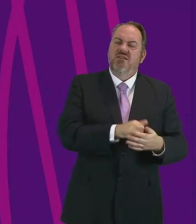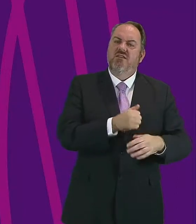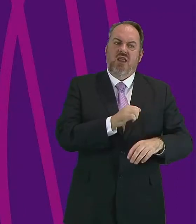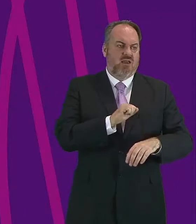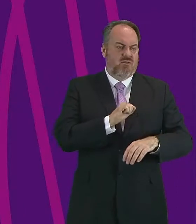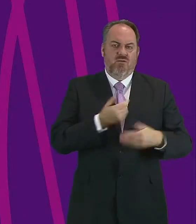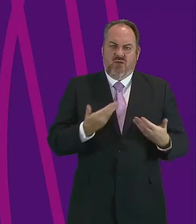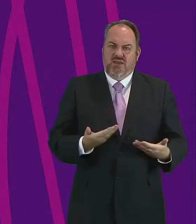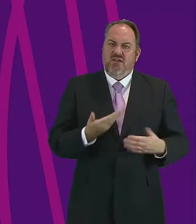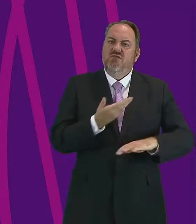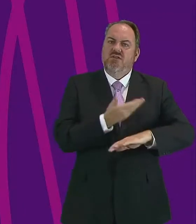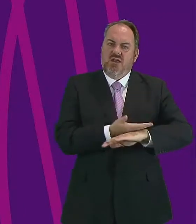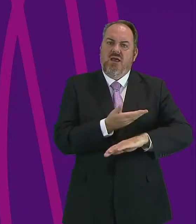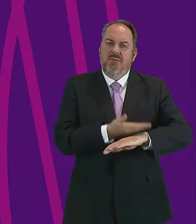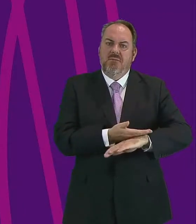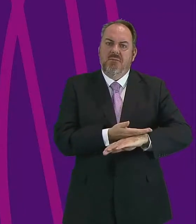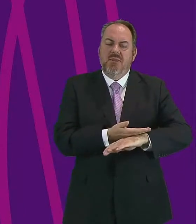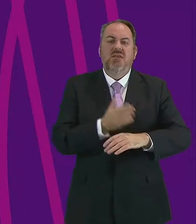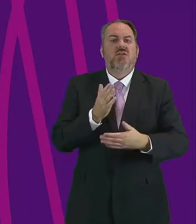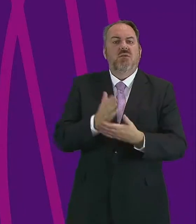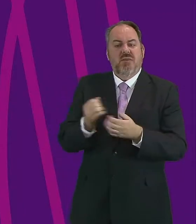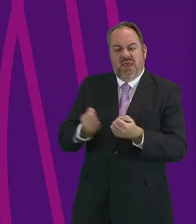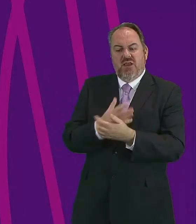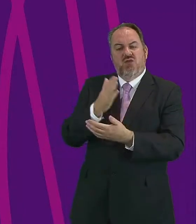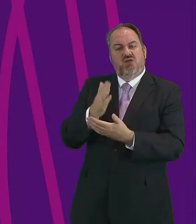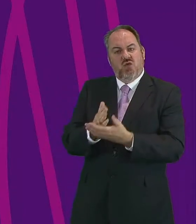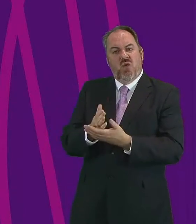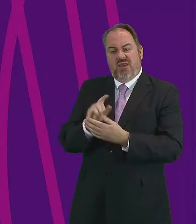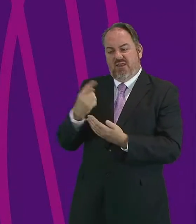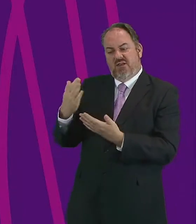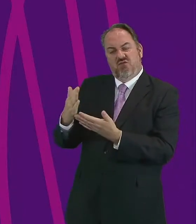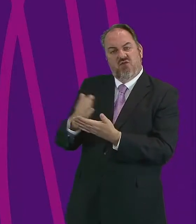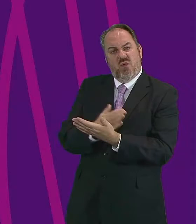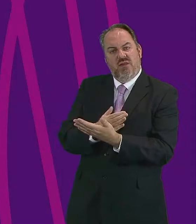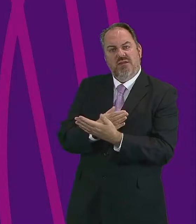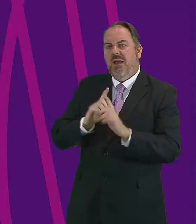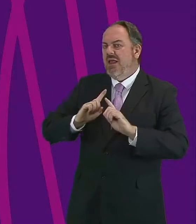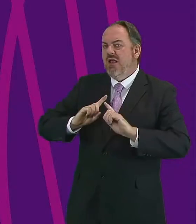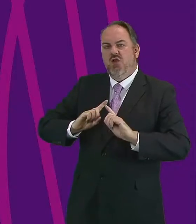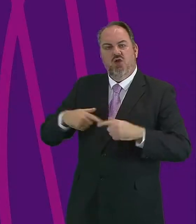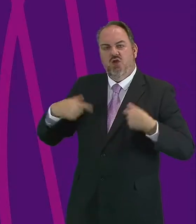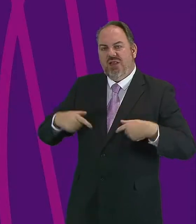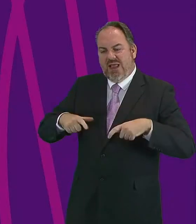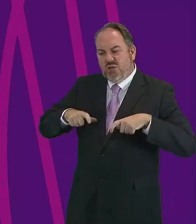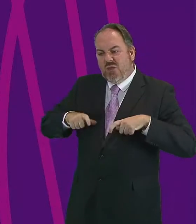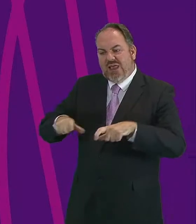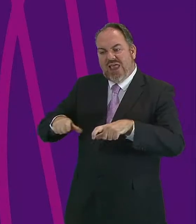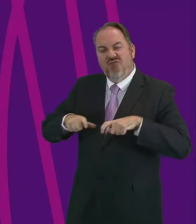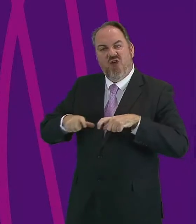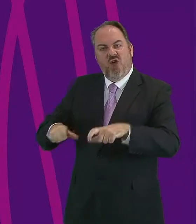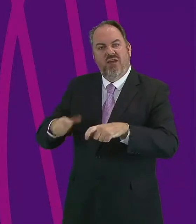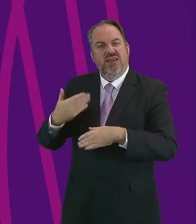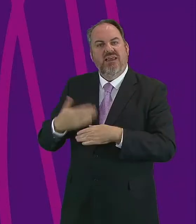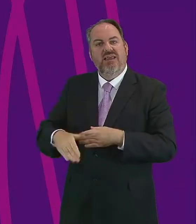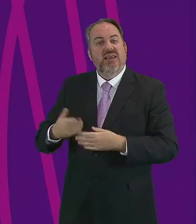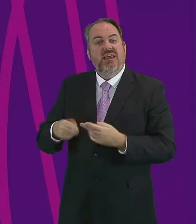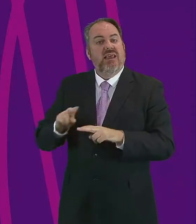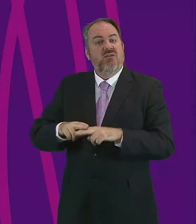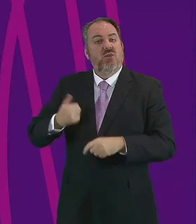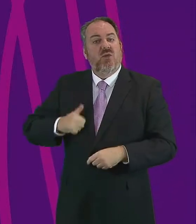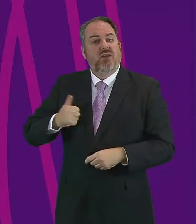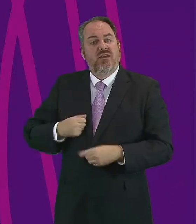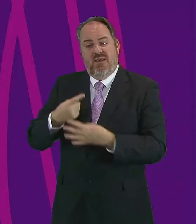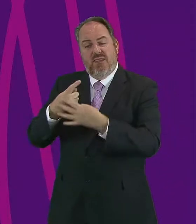coronavirus, and reflects our commitment that provisions would not remain in place unless necessary. Let me now, however, turn to the provisions of the